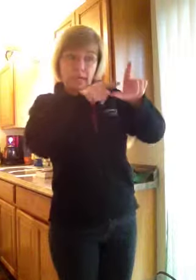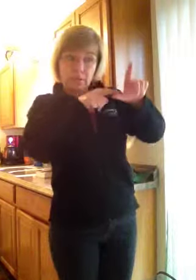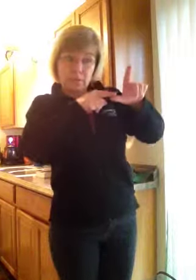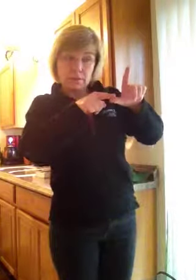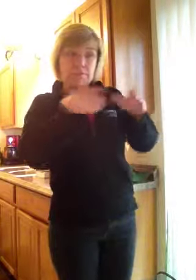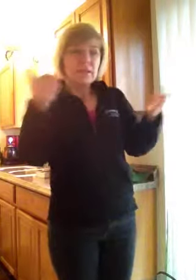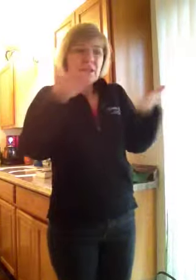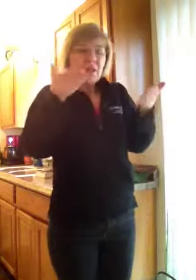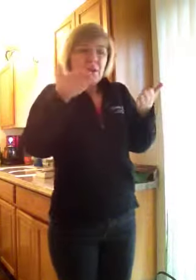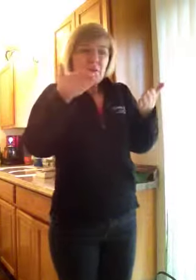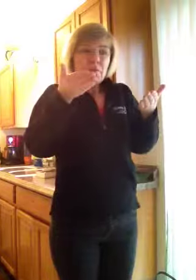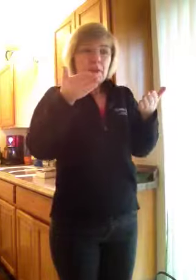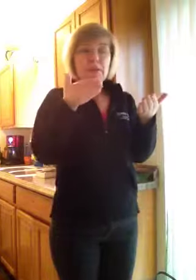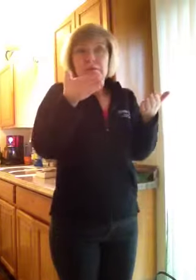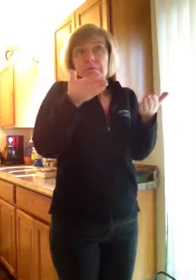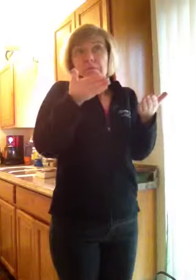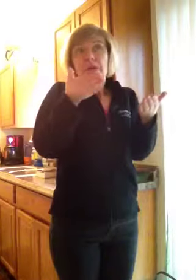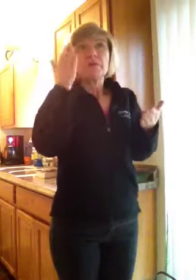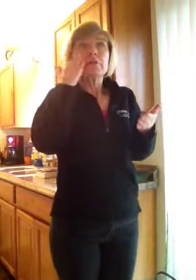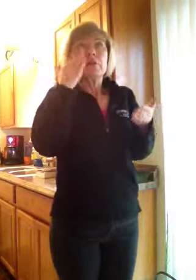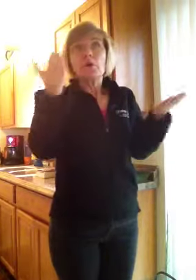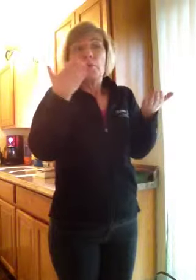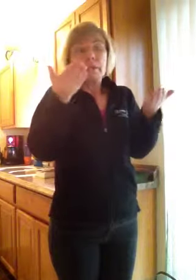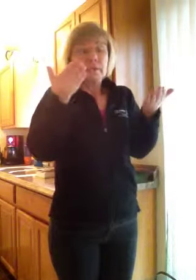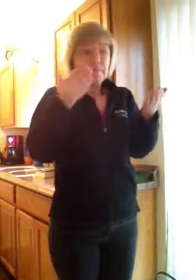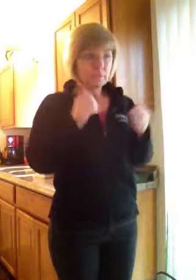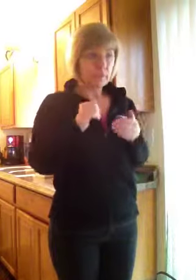triangles? Well, for starters, we're going to learn how to classify triangles.